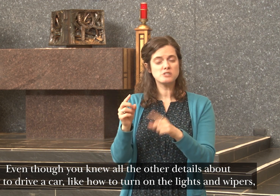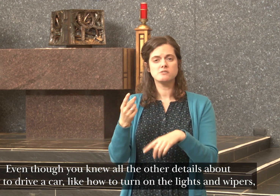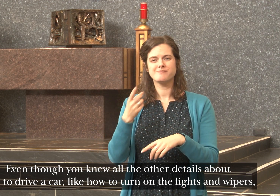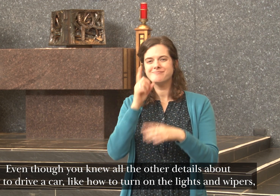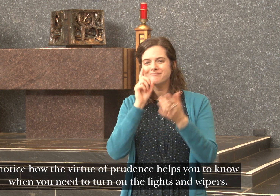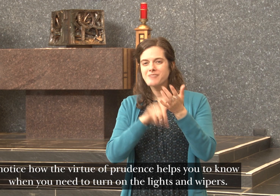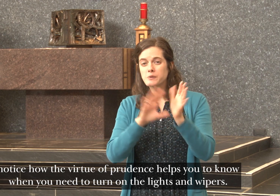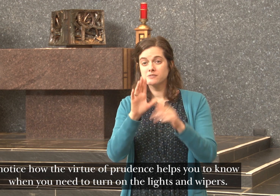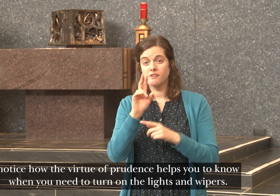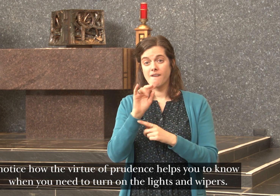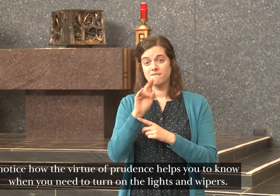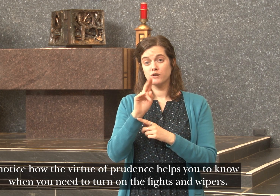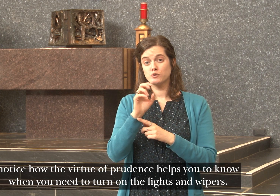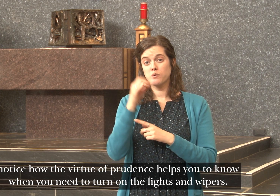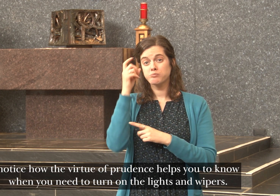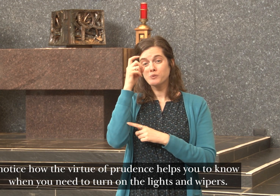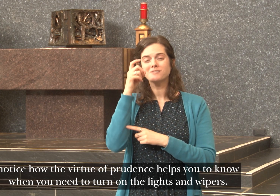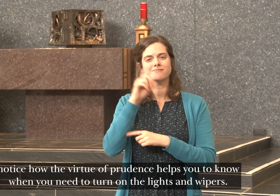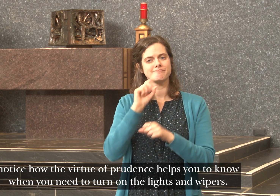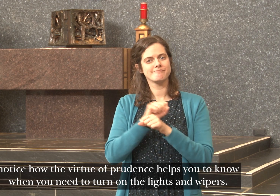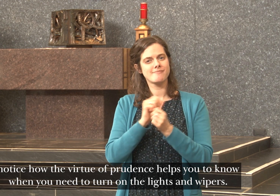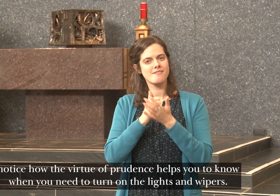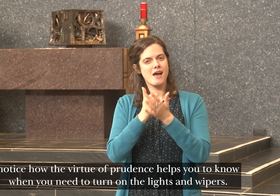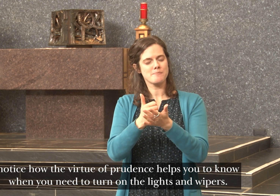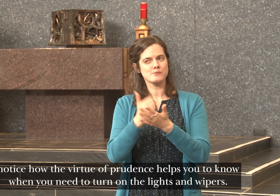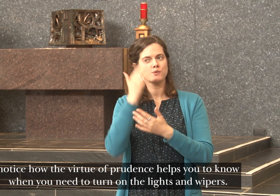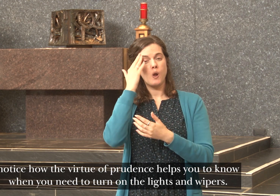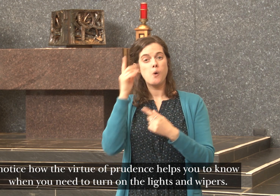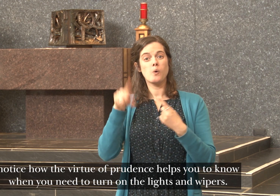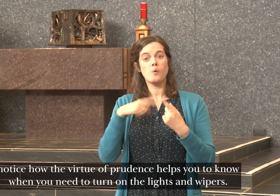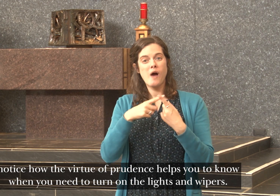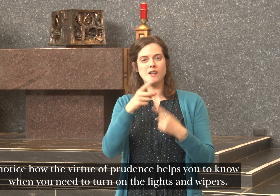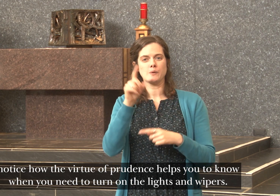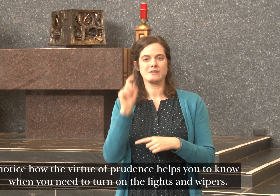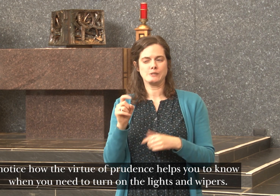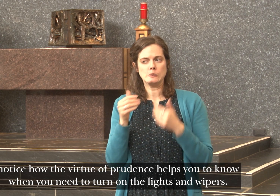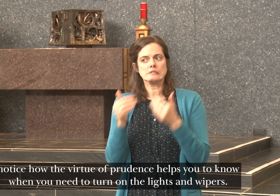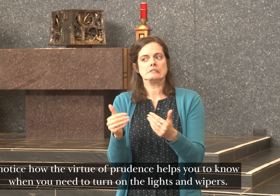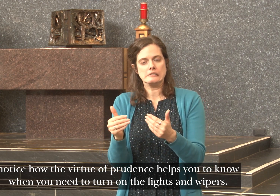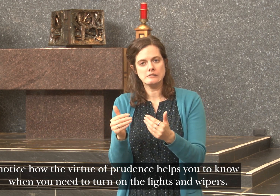notice how the virtue of prudence helps you to know when you need to turn on the lights on the wipers.